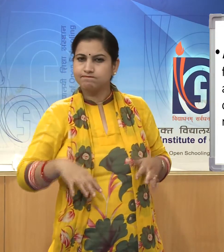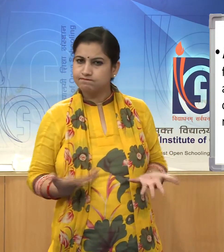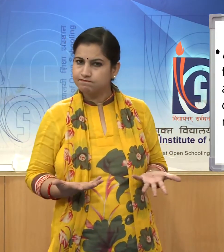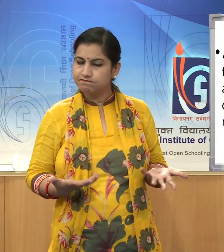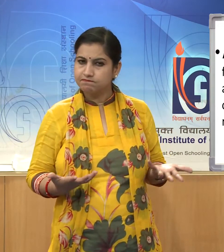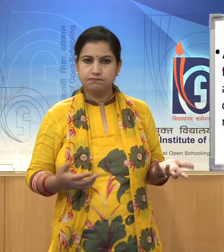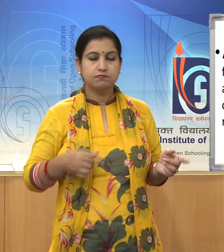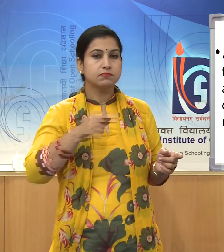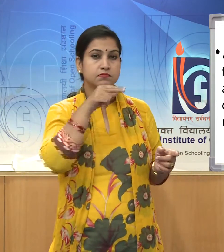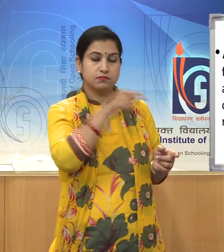depiction